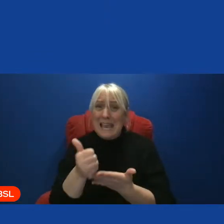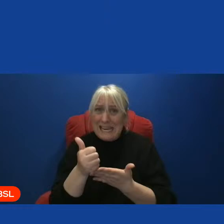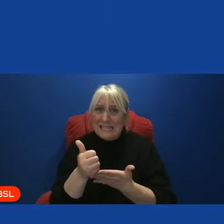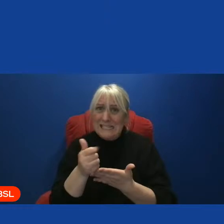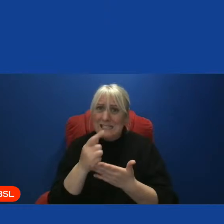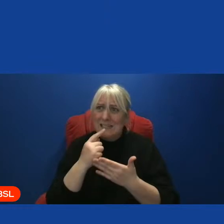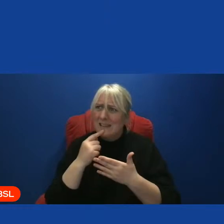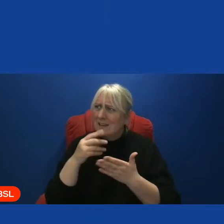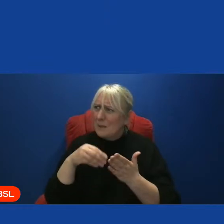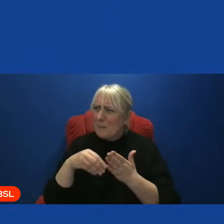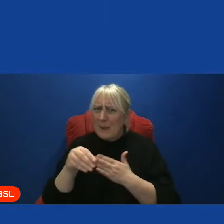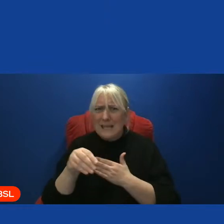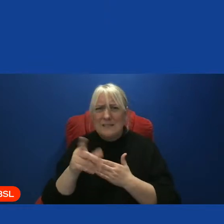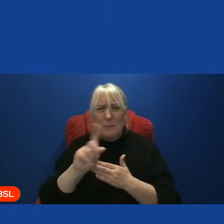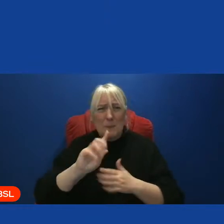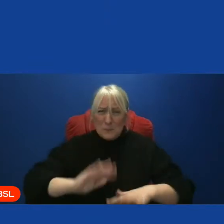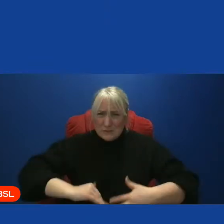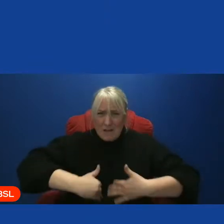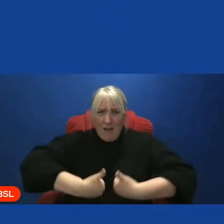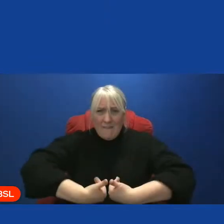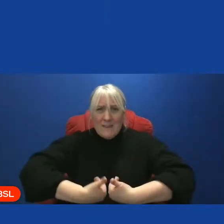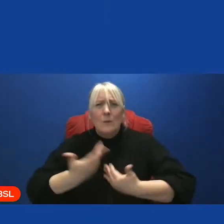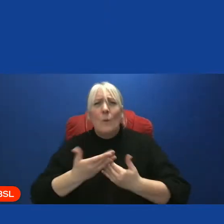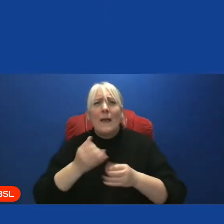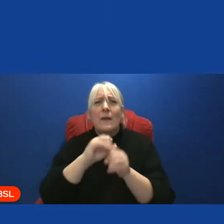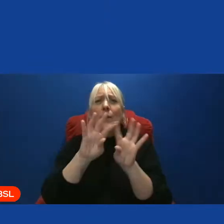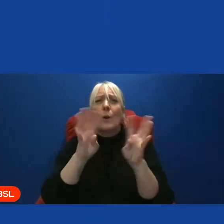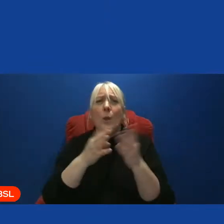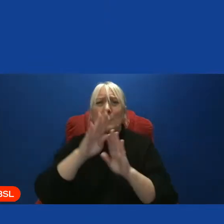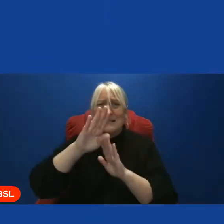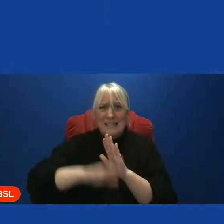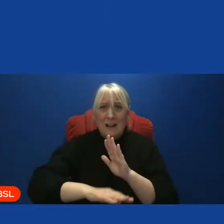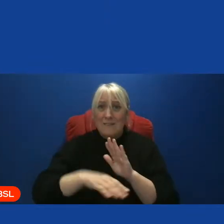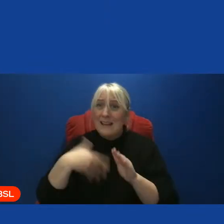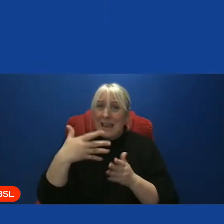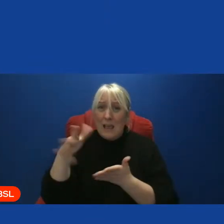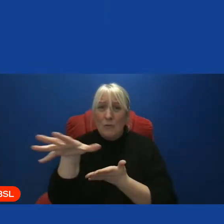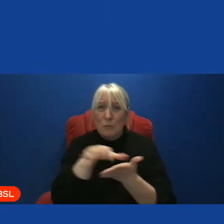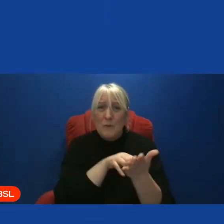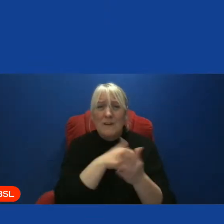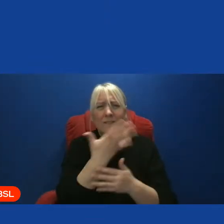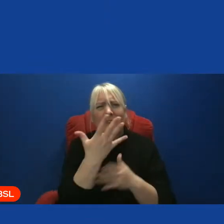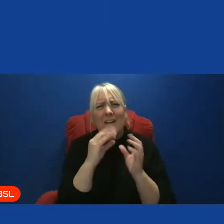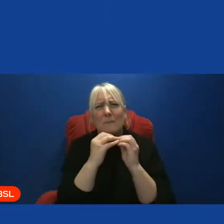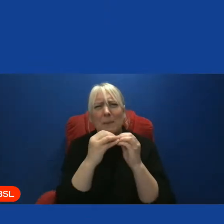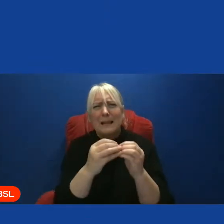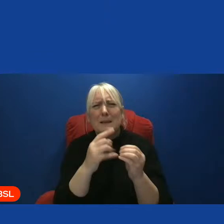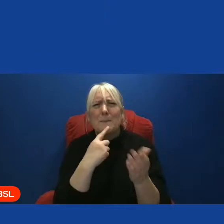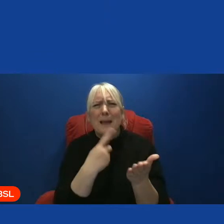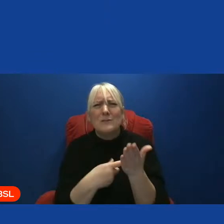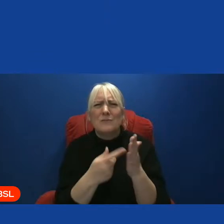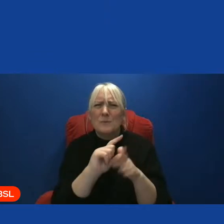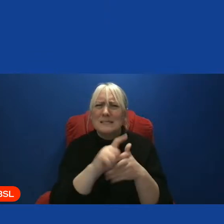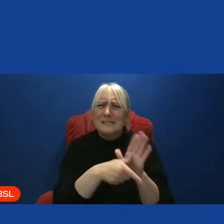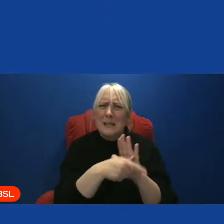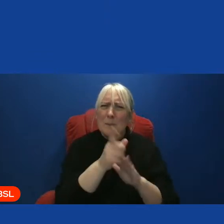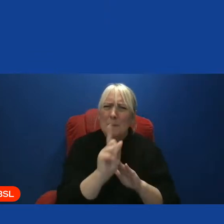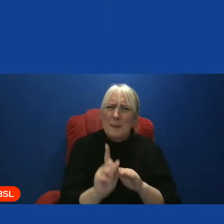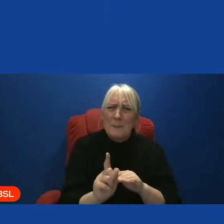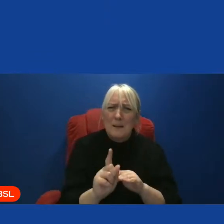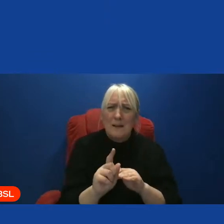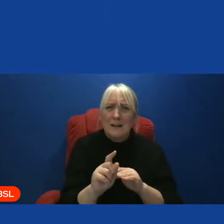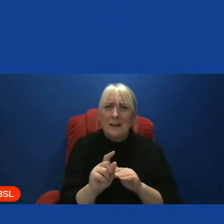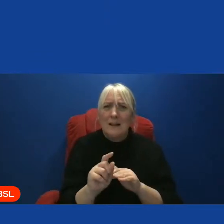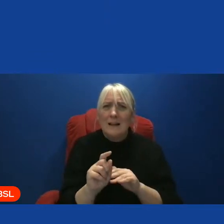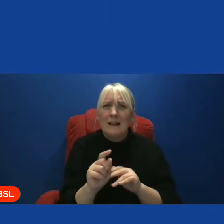the global south. And now they're taking £5 billion worth of cuts out of disabled people. So if you close your